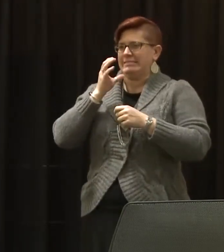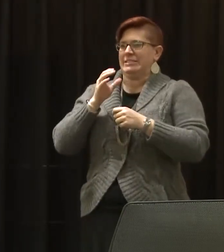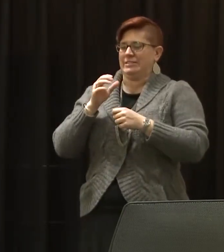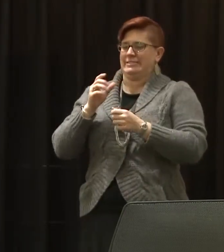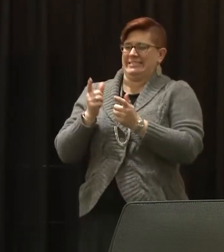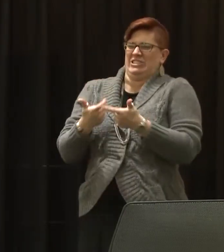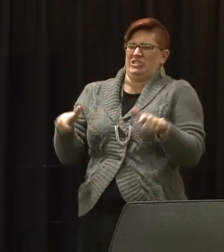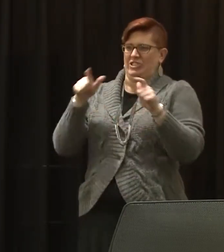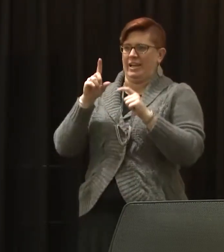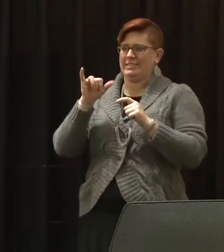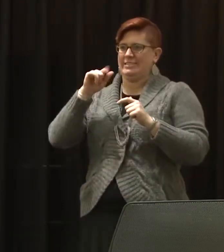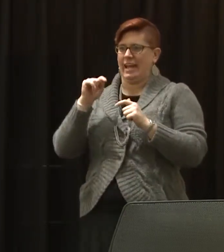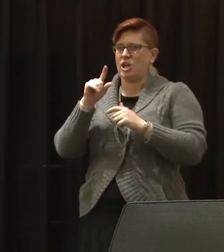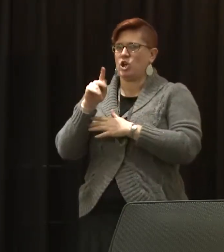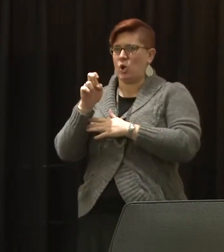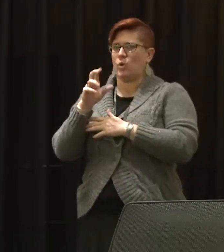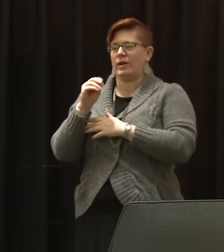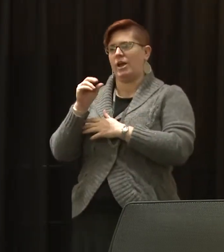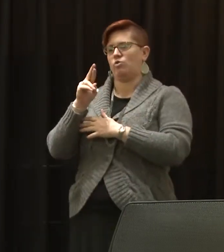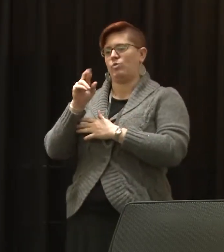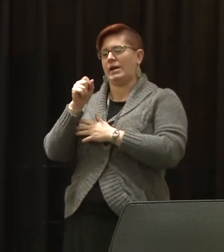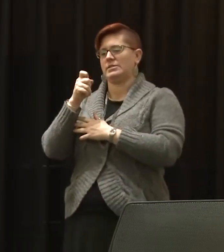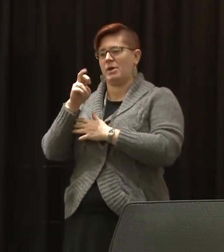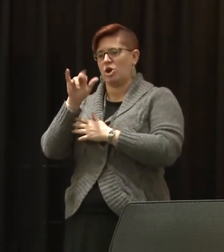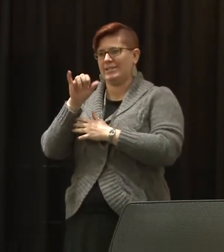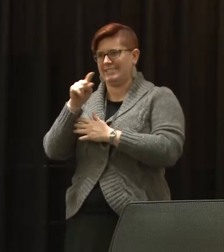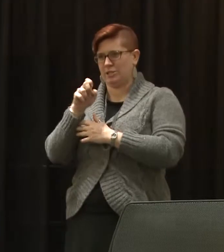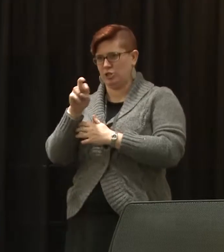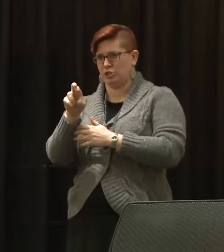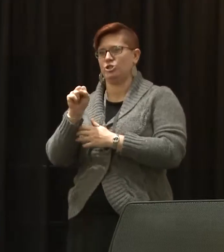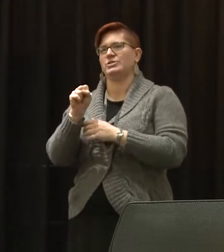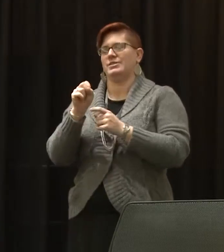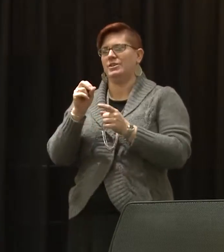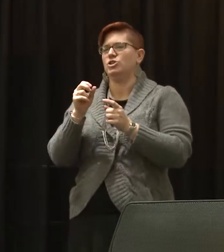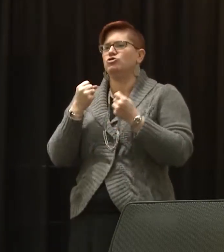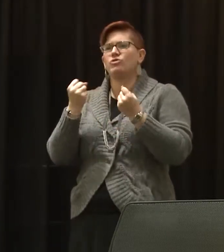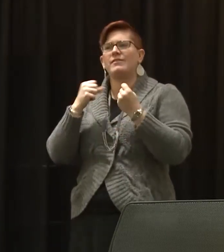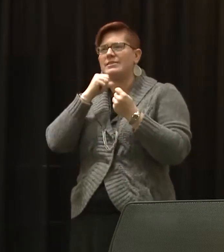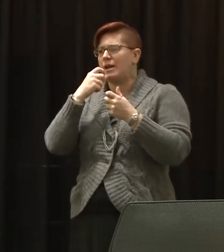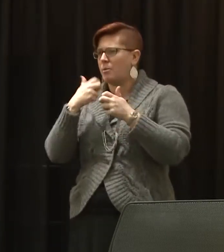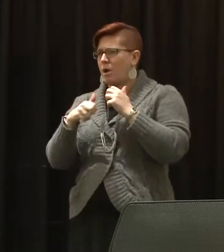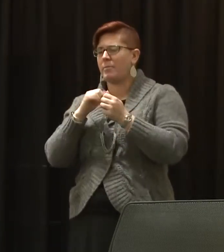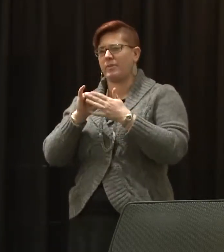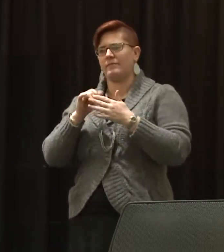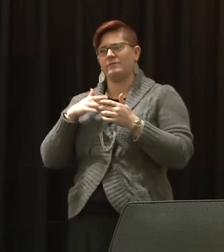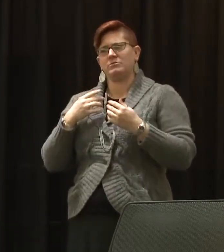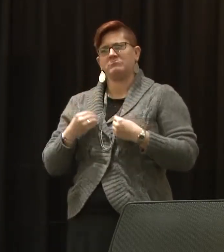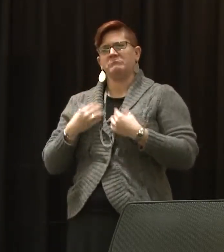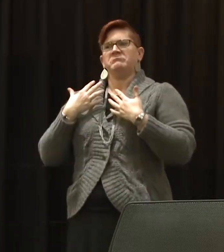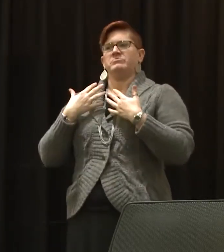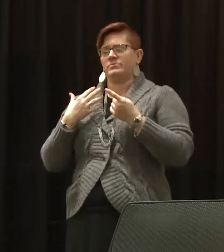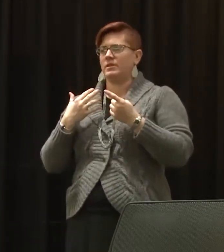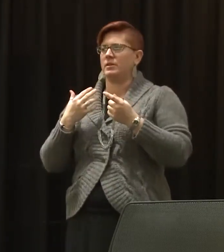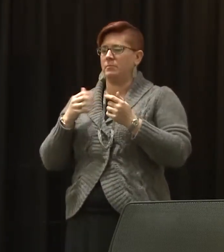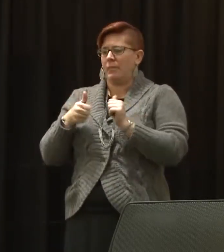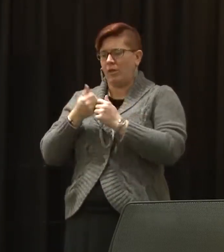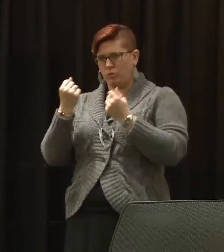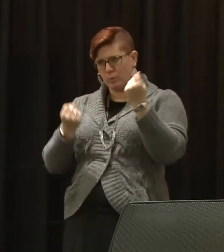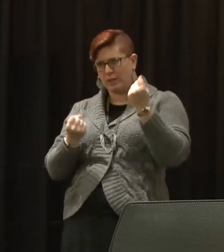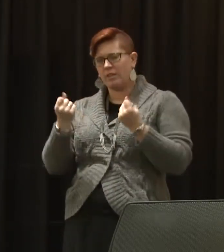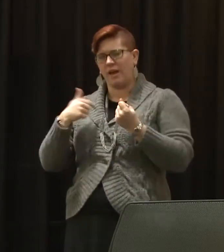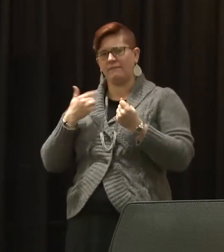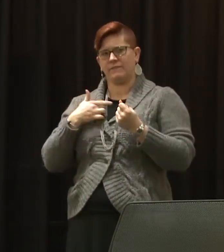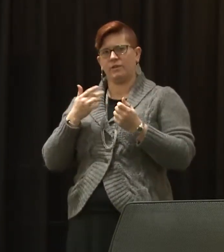fierce determination to wrap up a long day. Driving isn't a problem, it is a source of joy. Being behind the wheel affords me